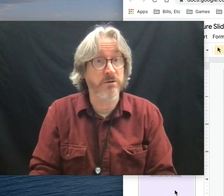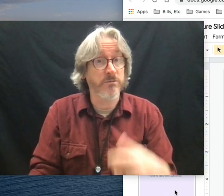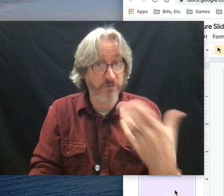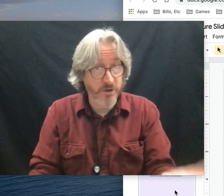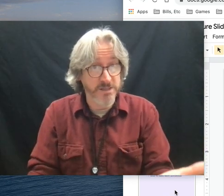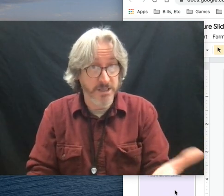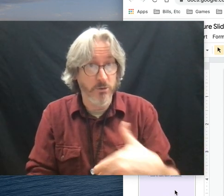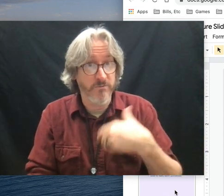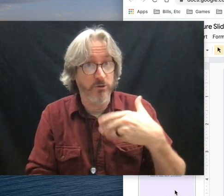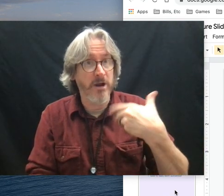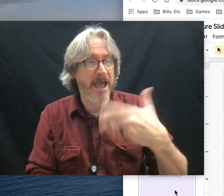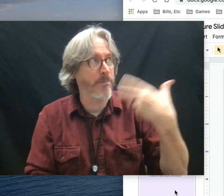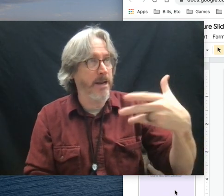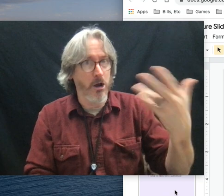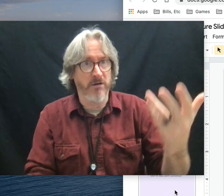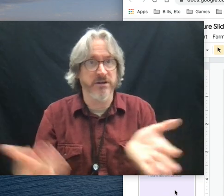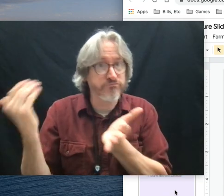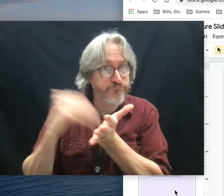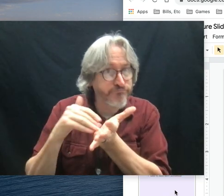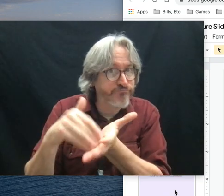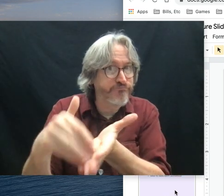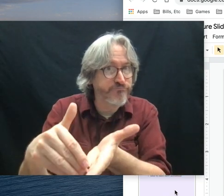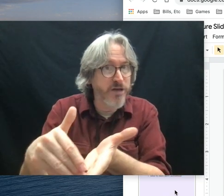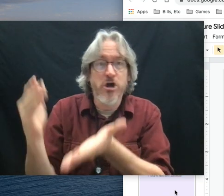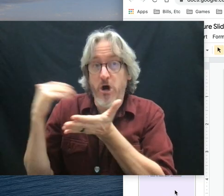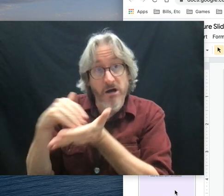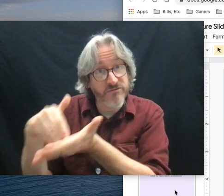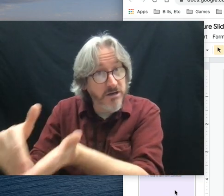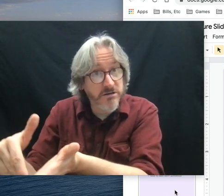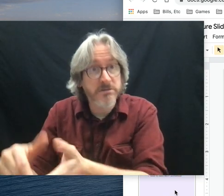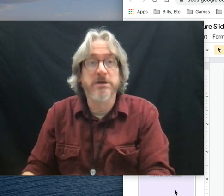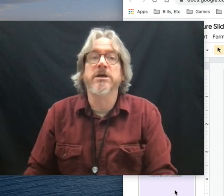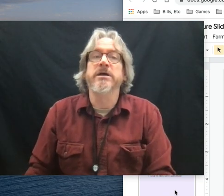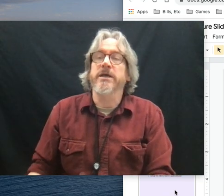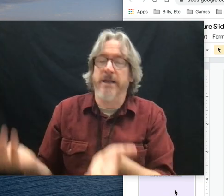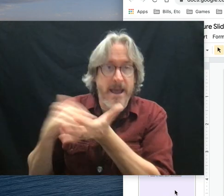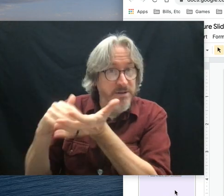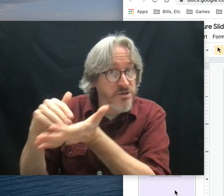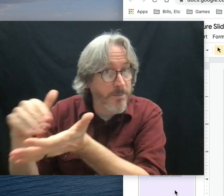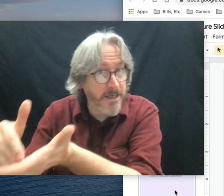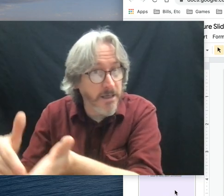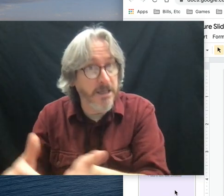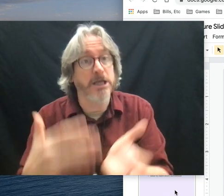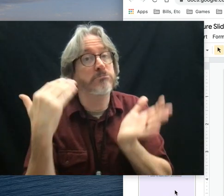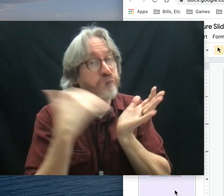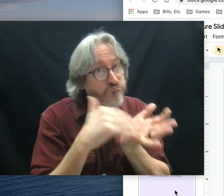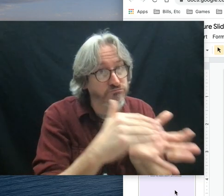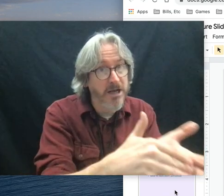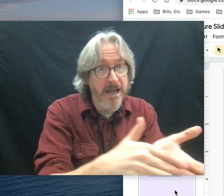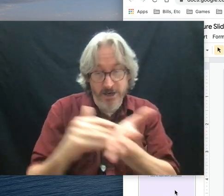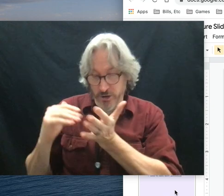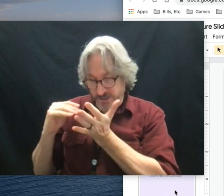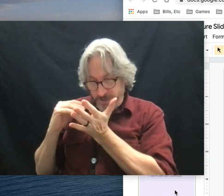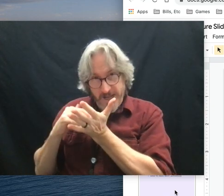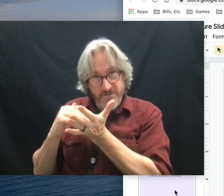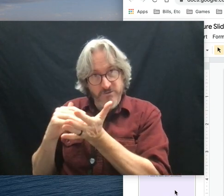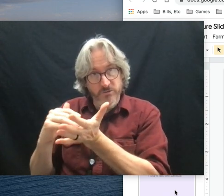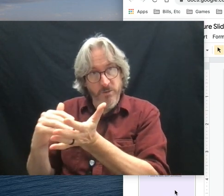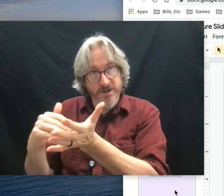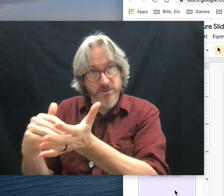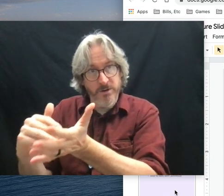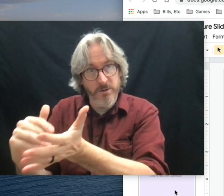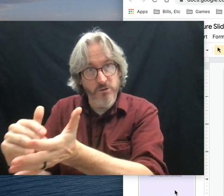for frequency or for happening often. Often, it happens repeatedly. And you notice how we kind